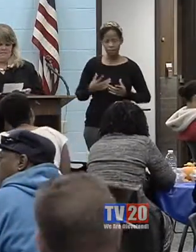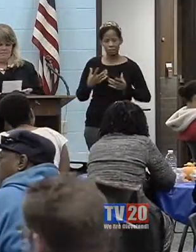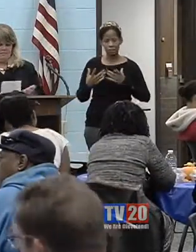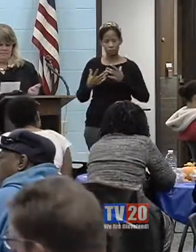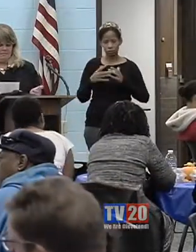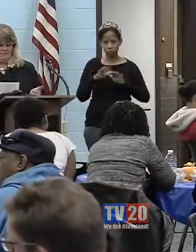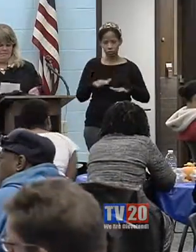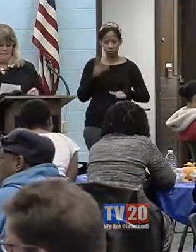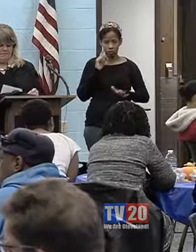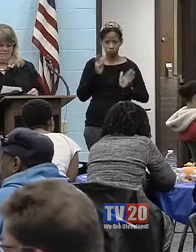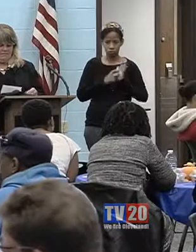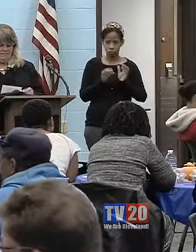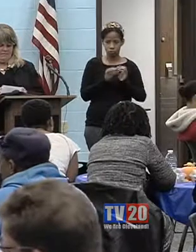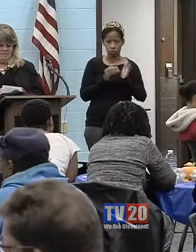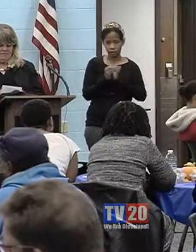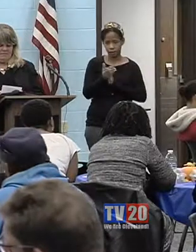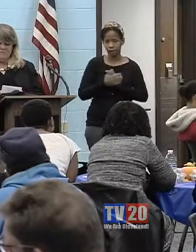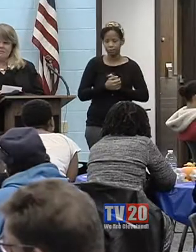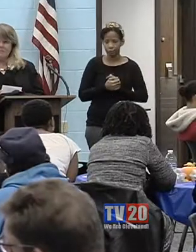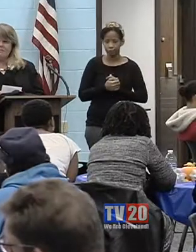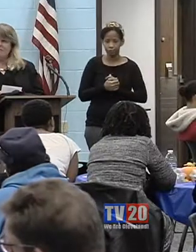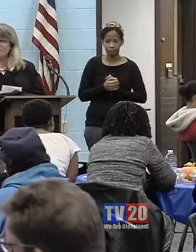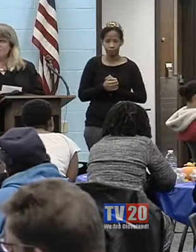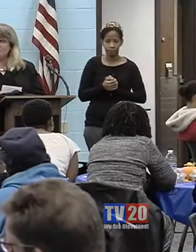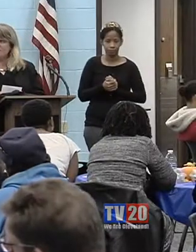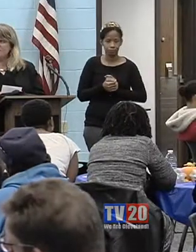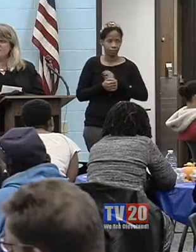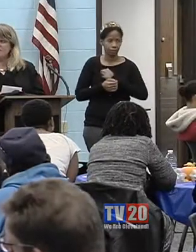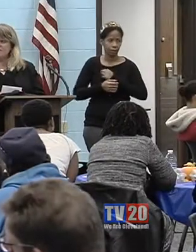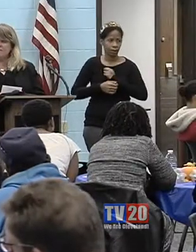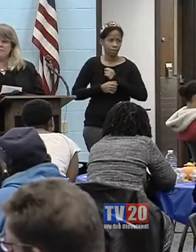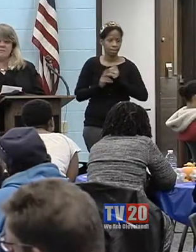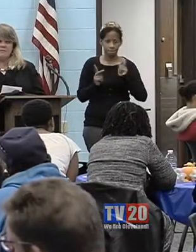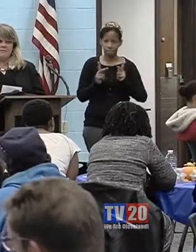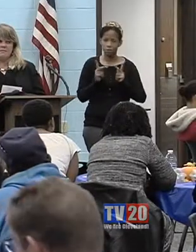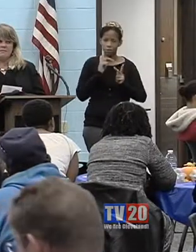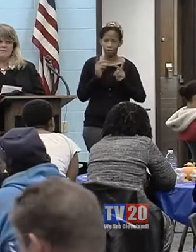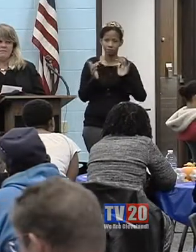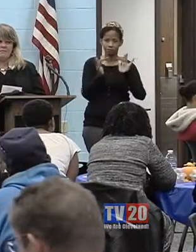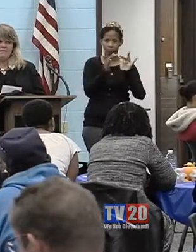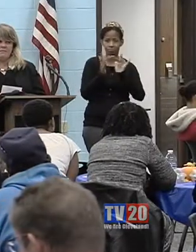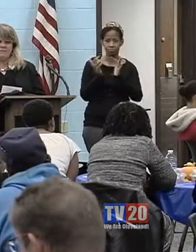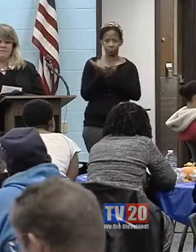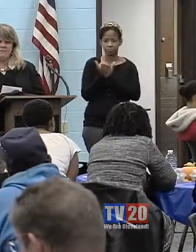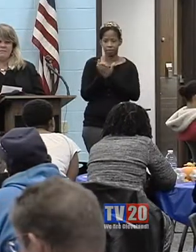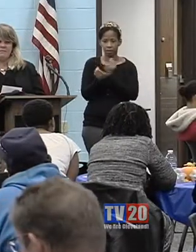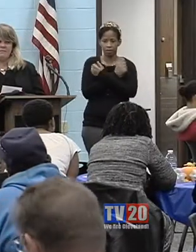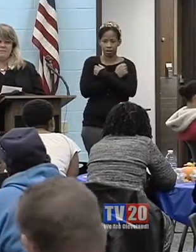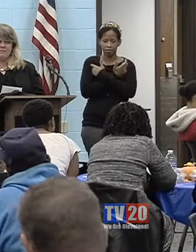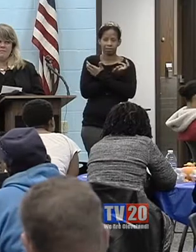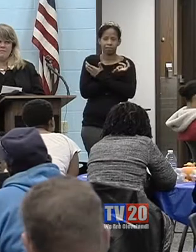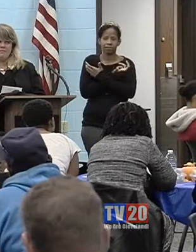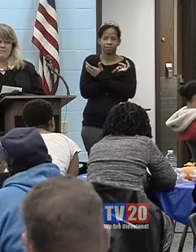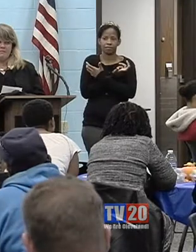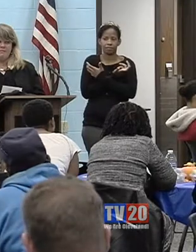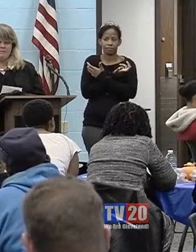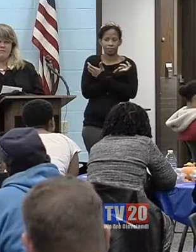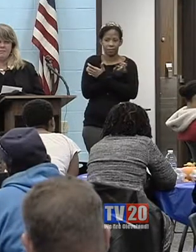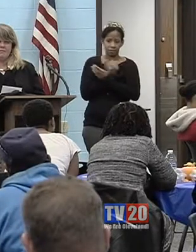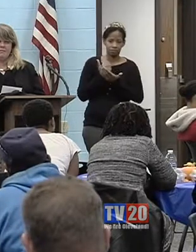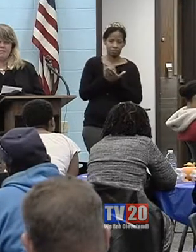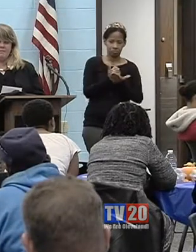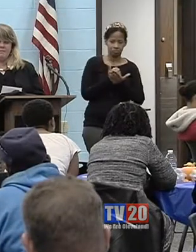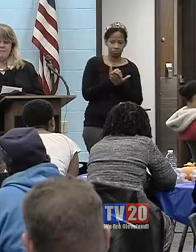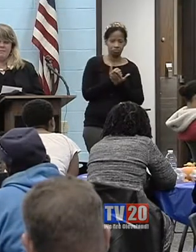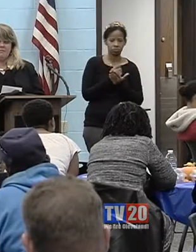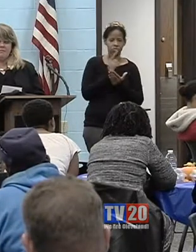things like that. So, you know, that people can reach out and help and love and put others, and